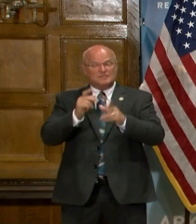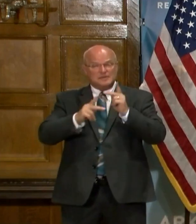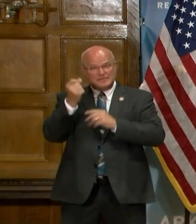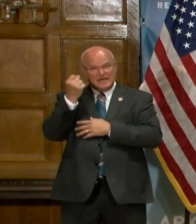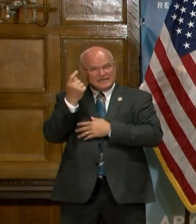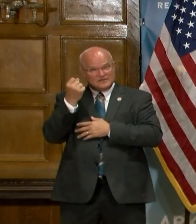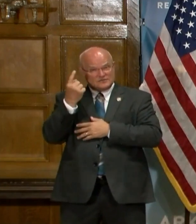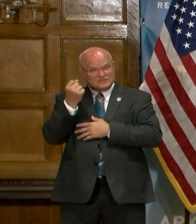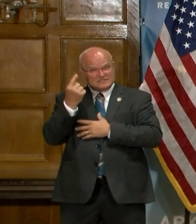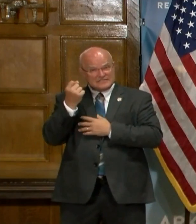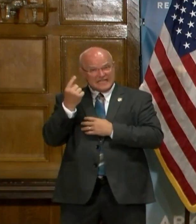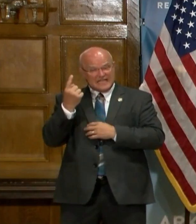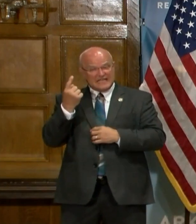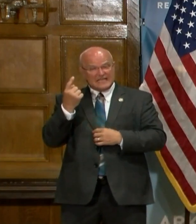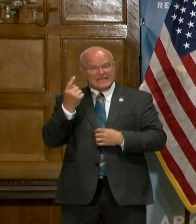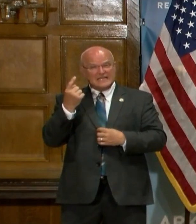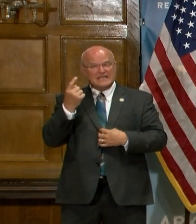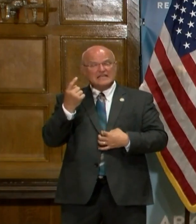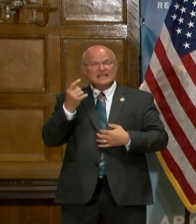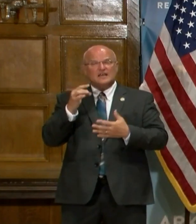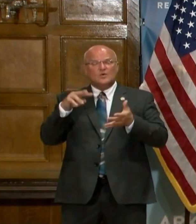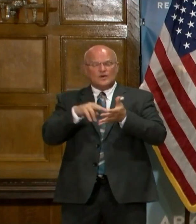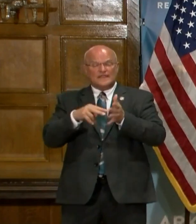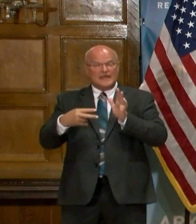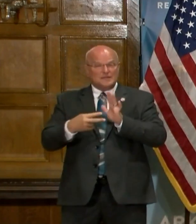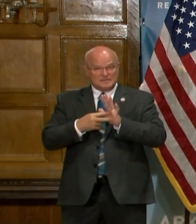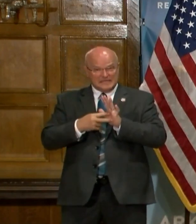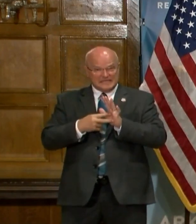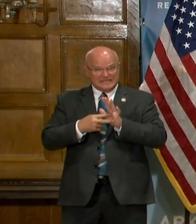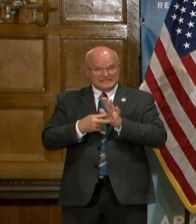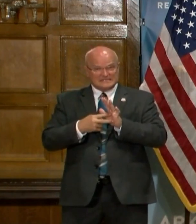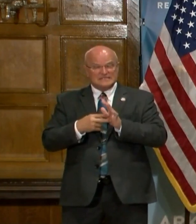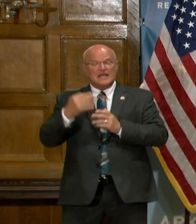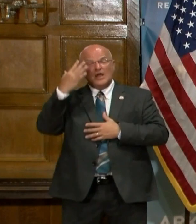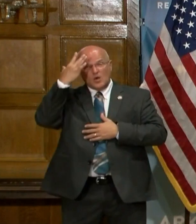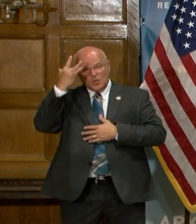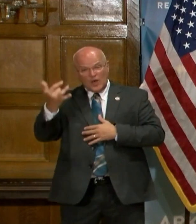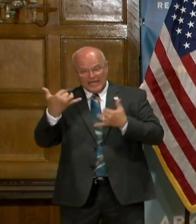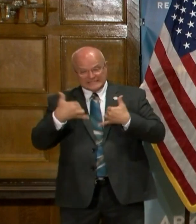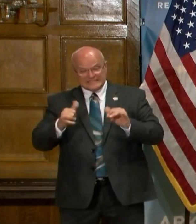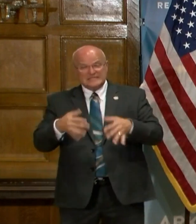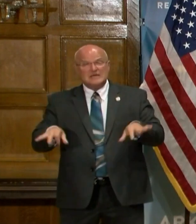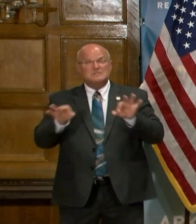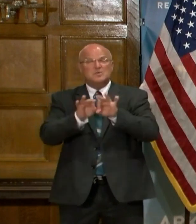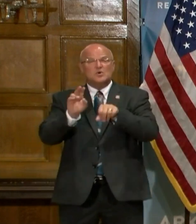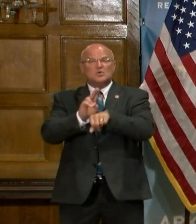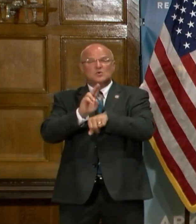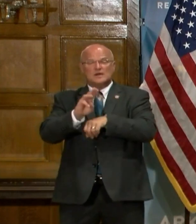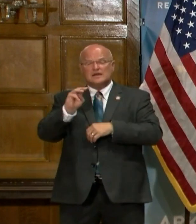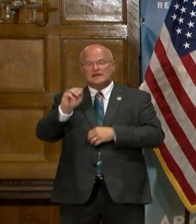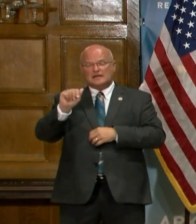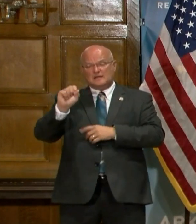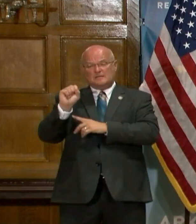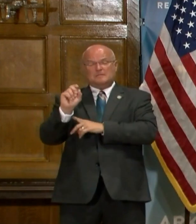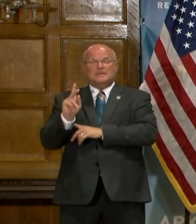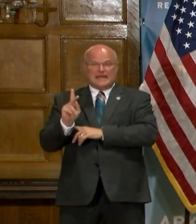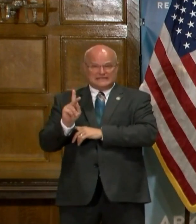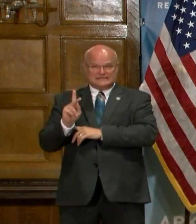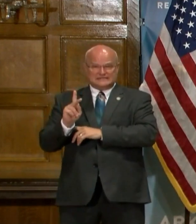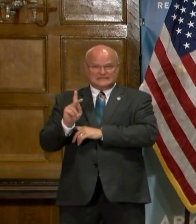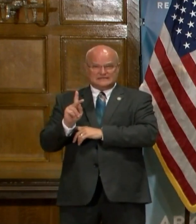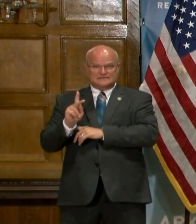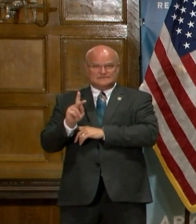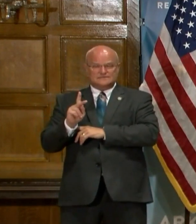to understand what that means and why it's still important that we wear masks.